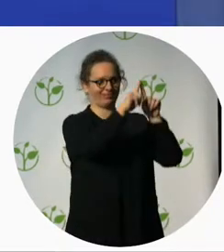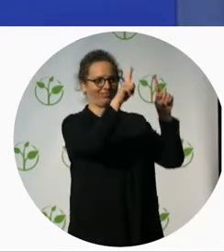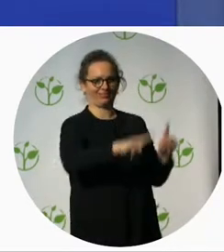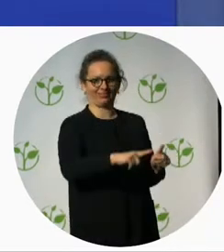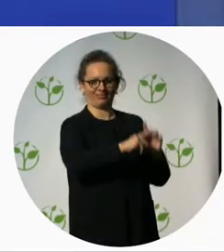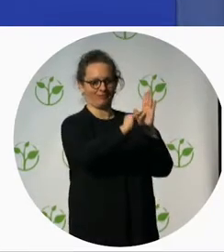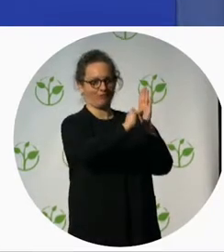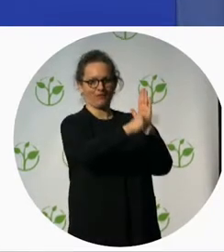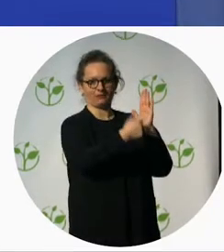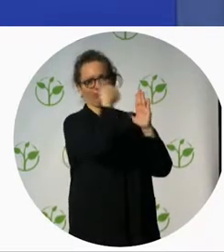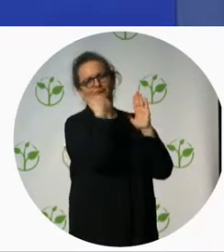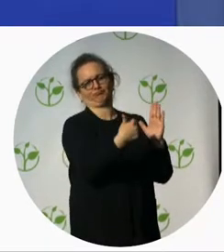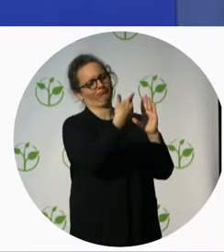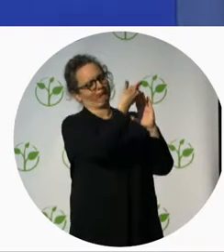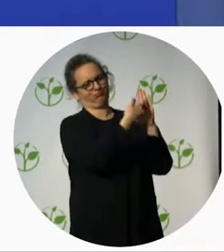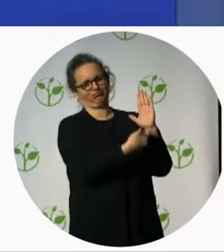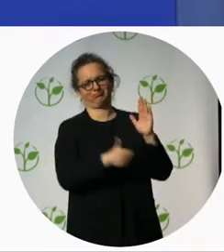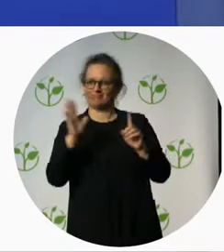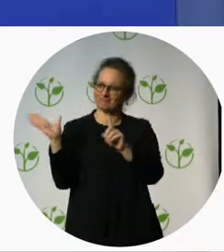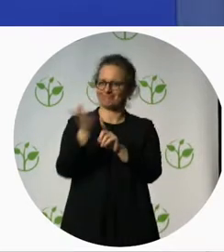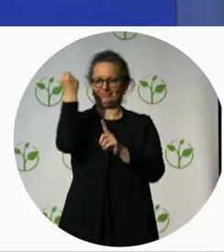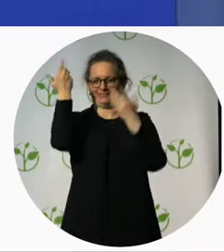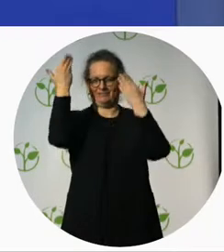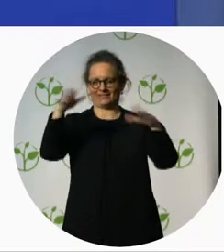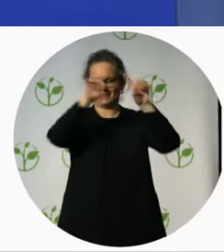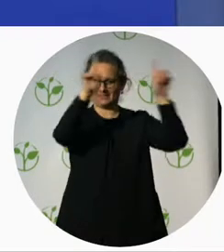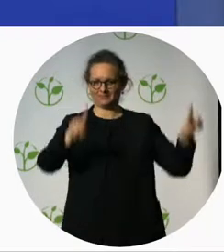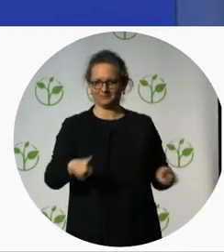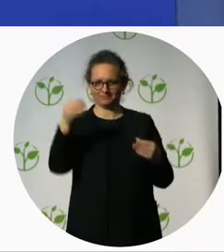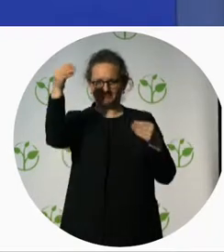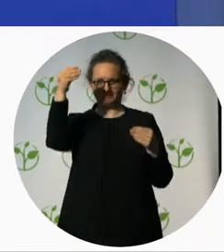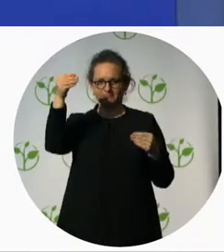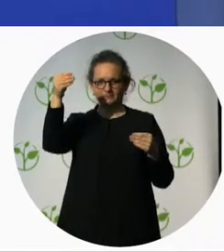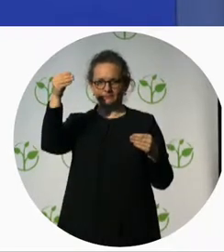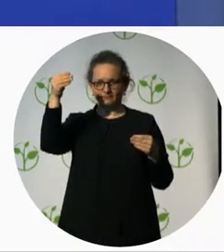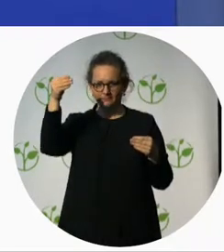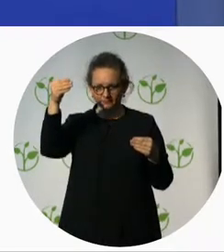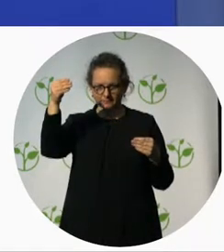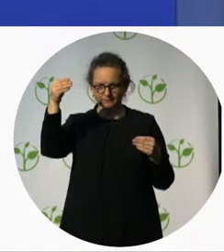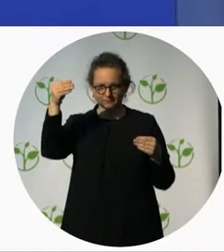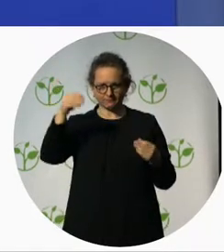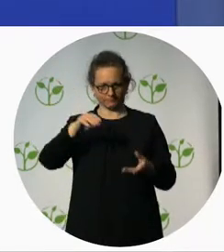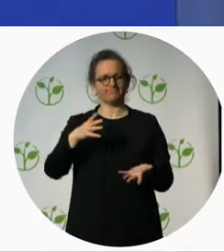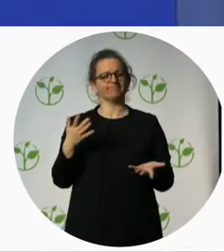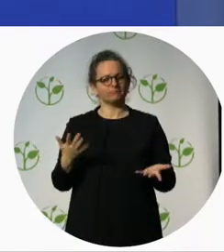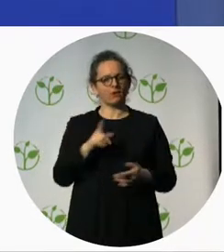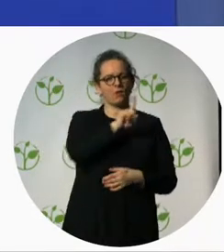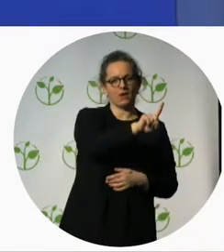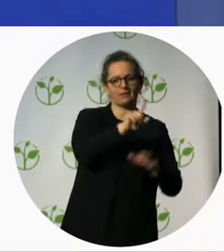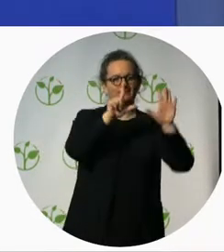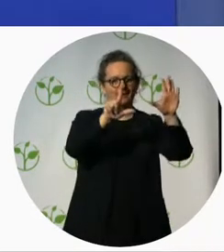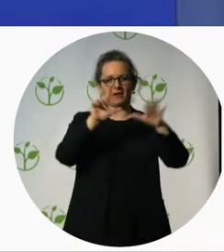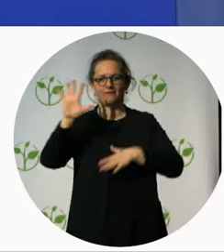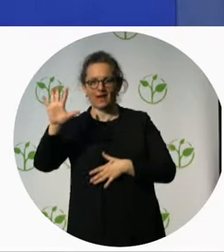signed and ratified. And the optional protocol for individual complaints against countries or other institutions has been signed and ratified by